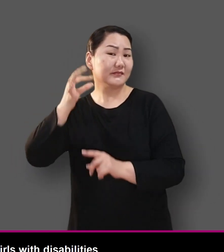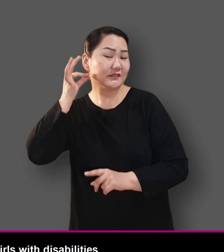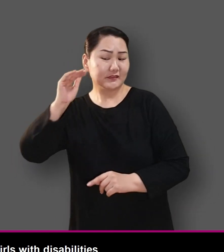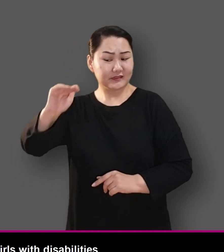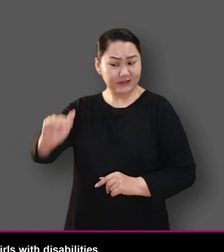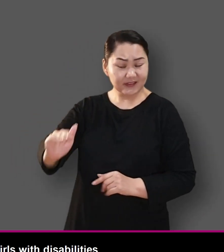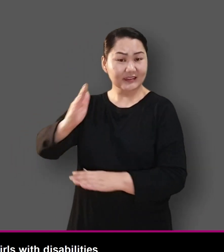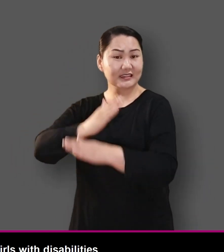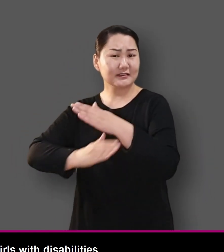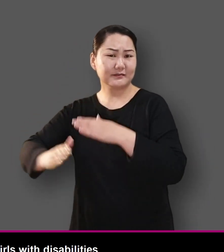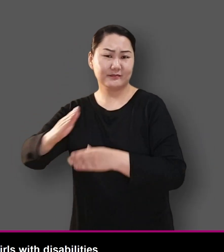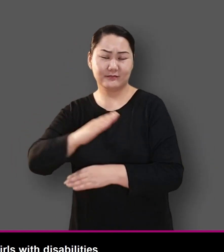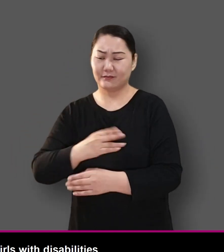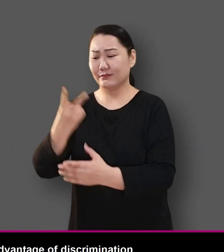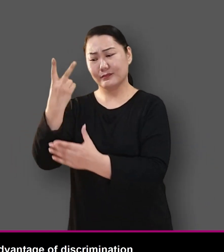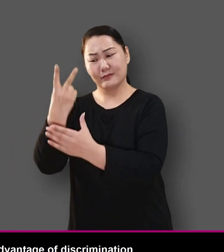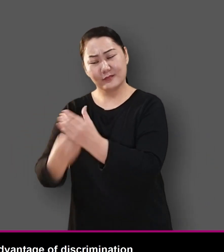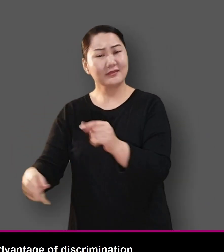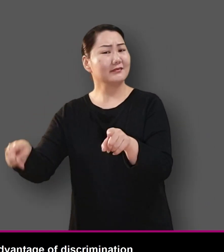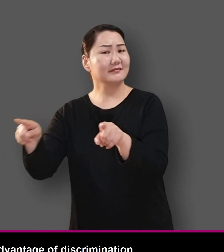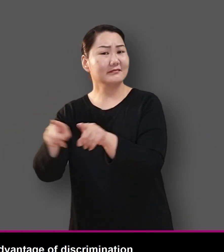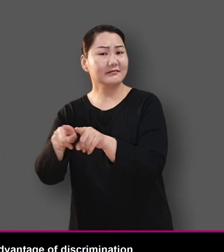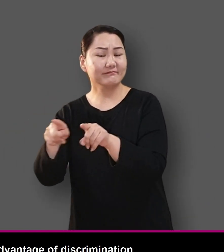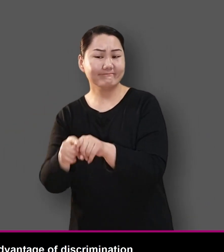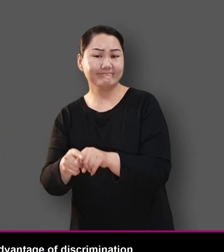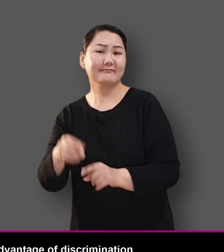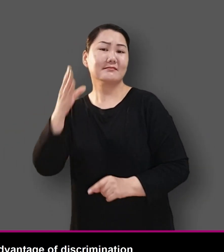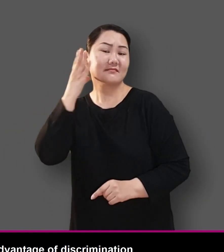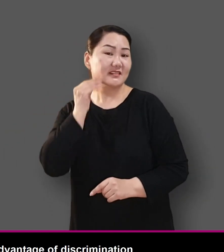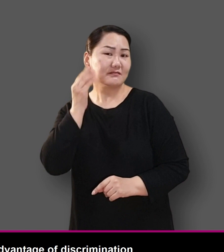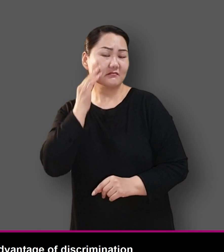Women and girls with disabilities face the double disadvantage of discrimination